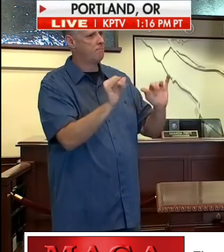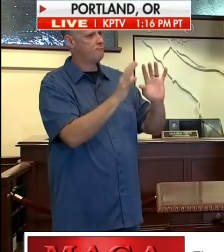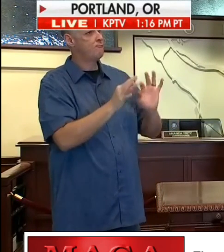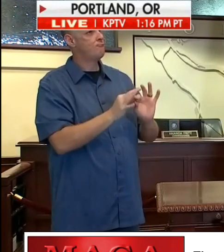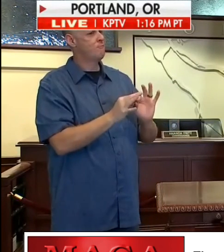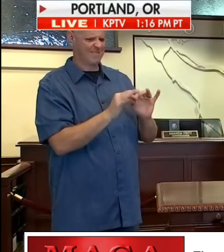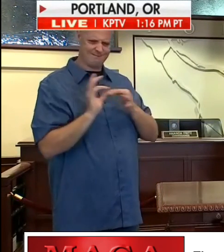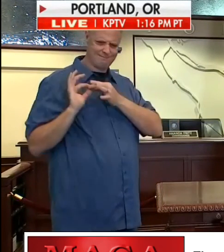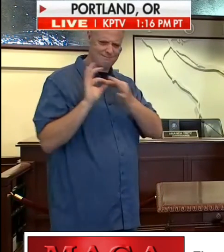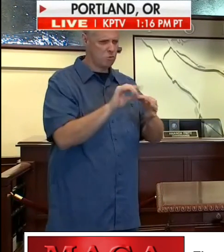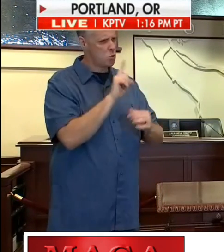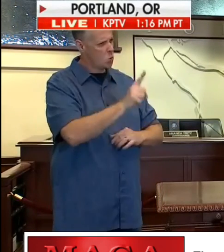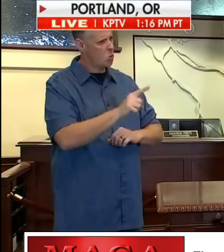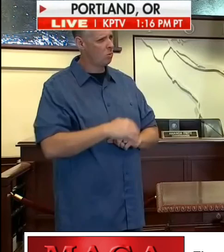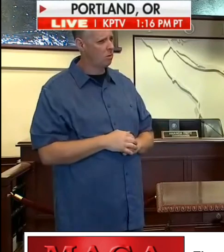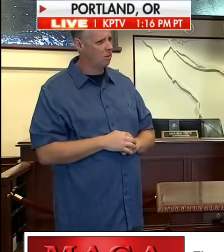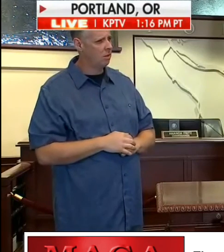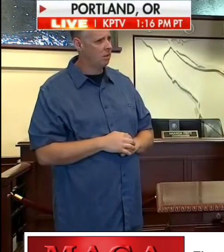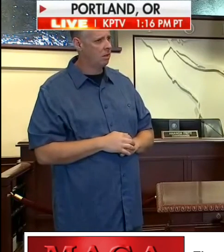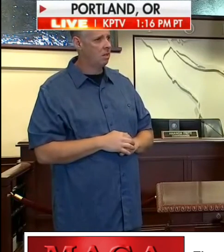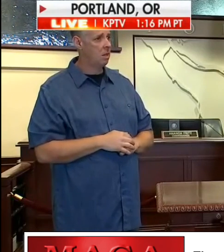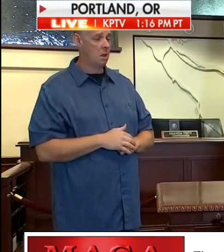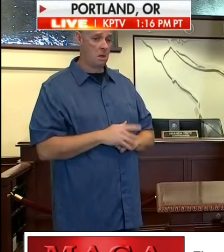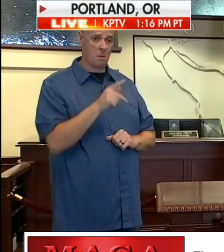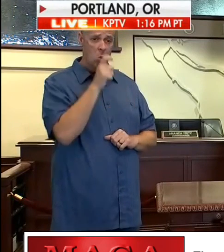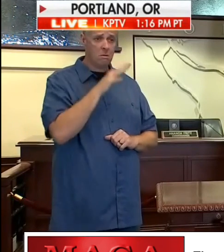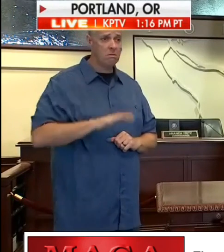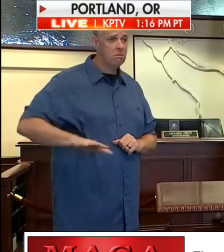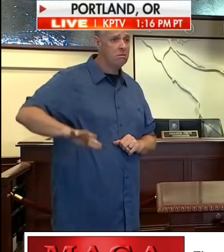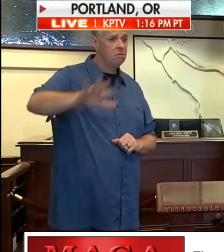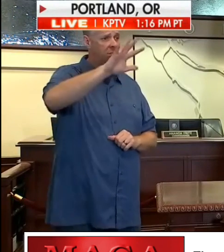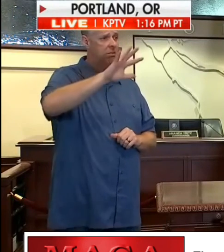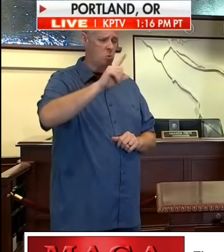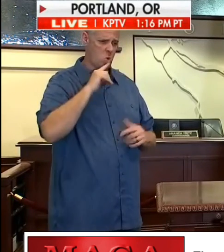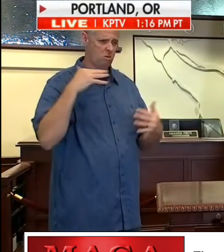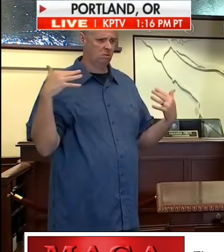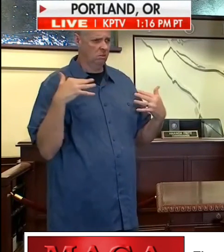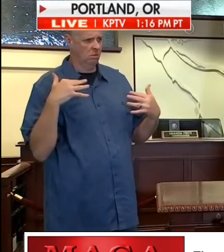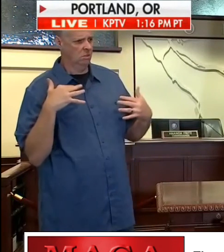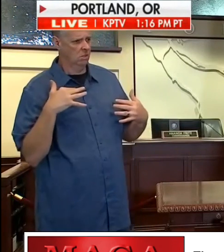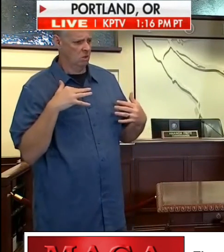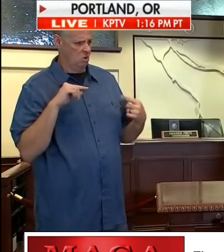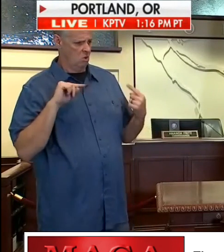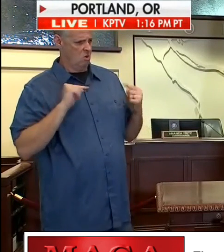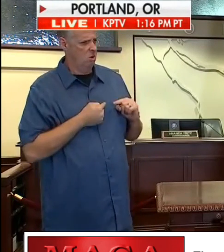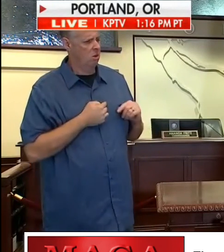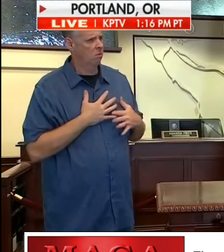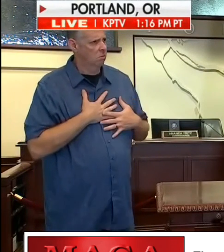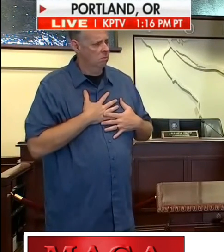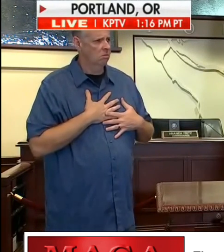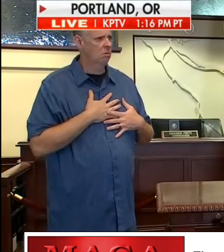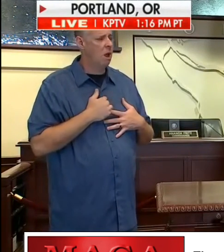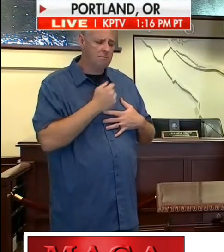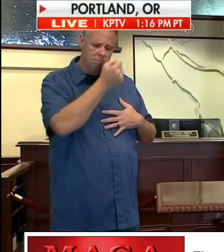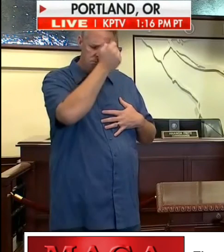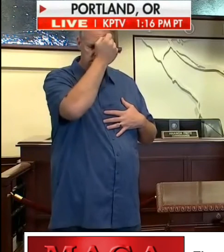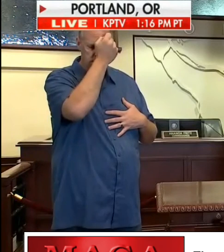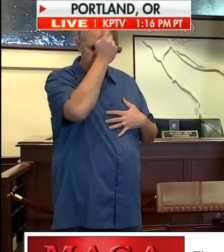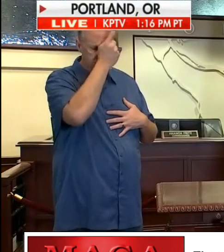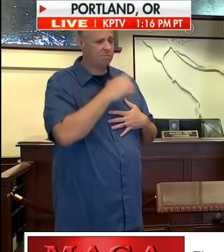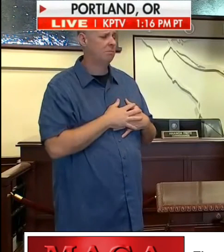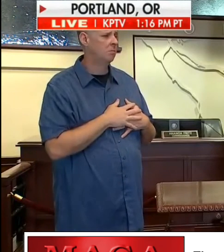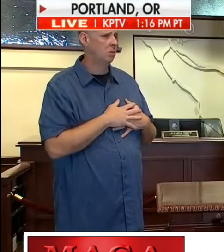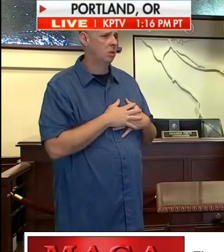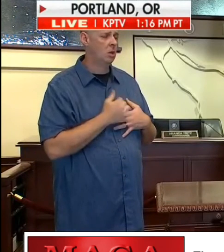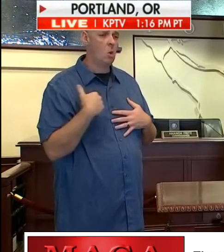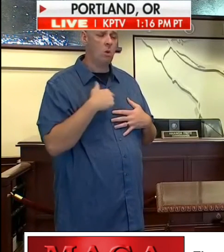lot of my neighbors in Multnomah County are fearful and they're hurting, and I understand that. We